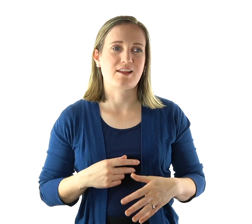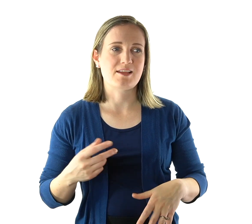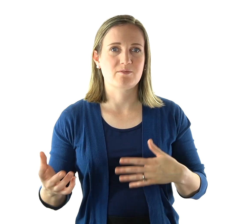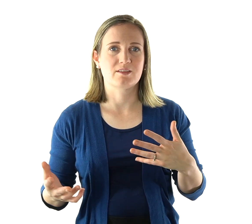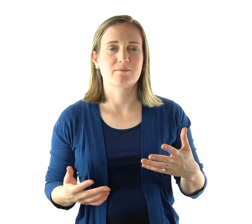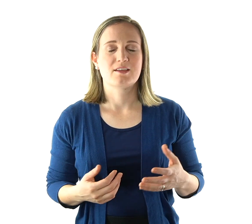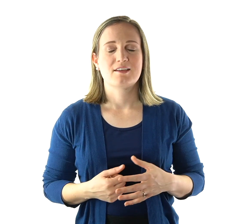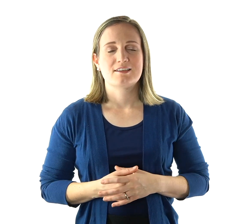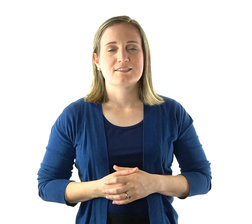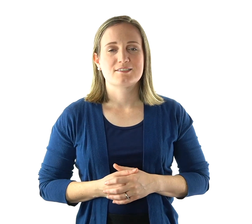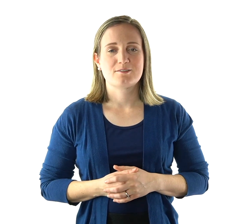ate with him. So